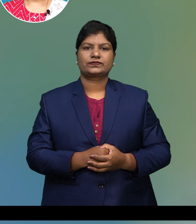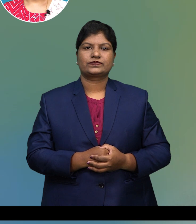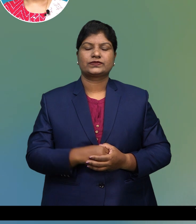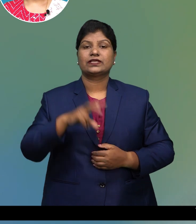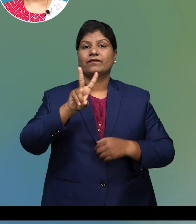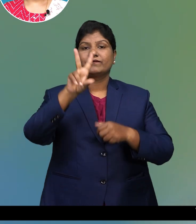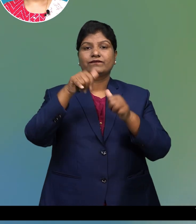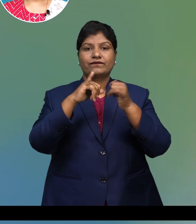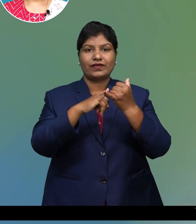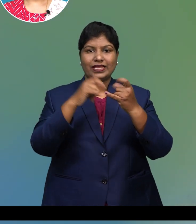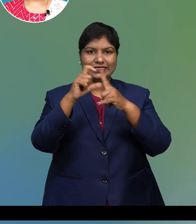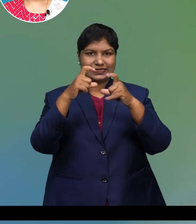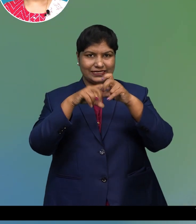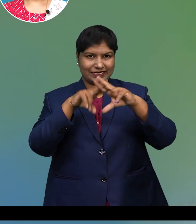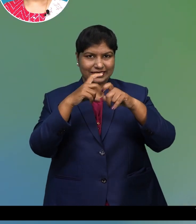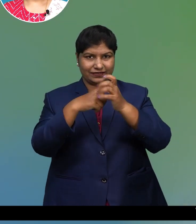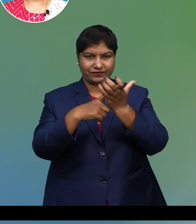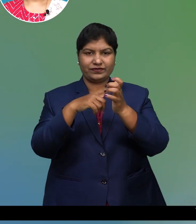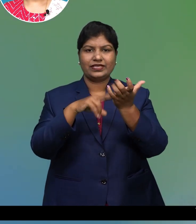vas deferens,